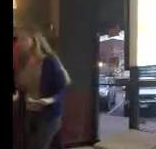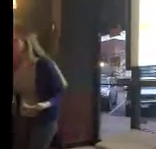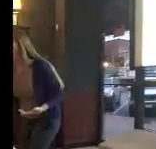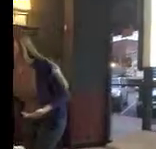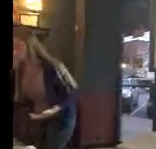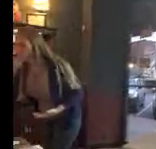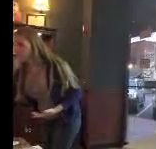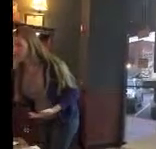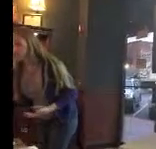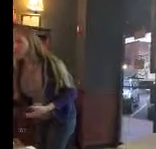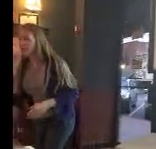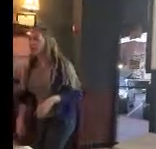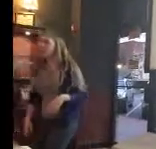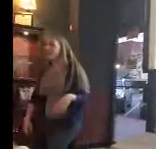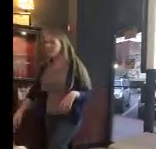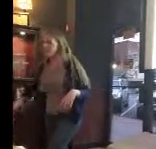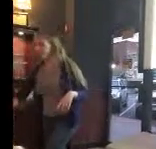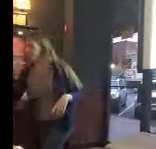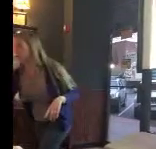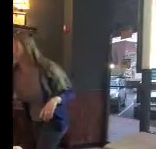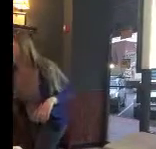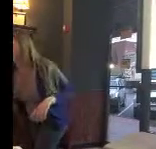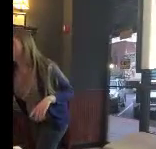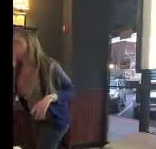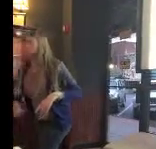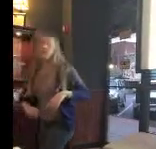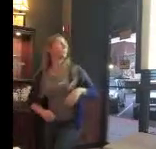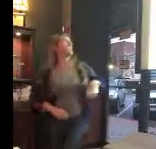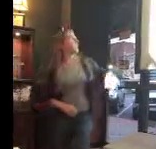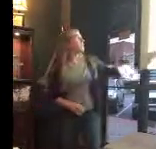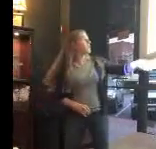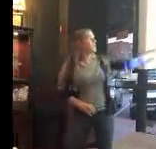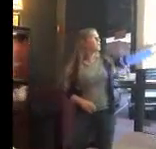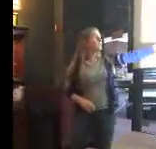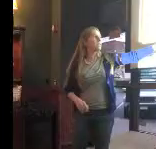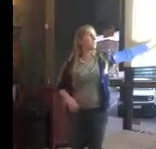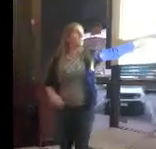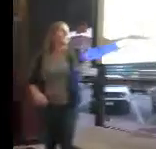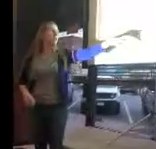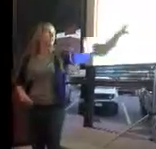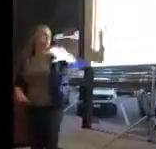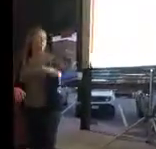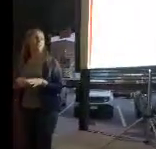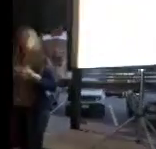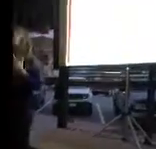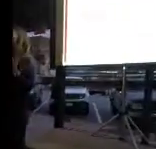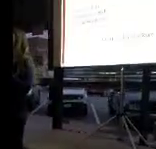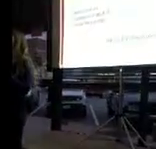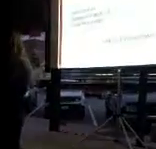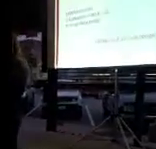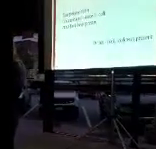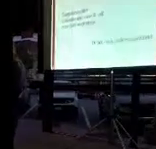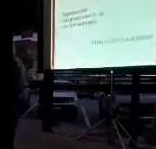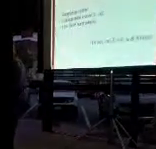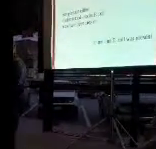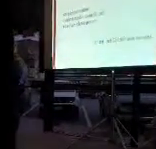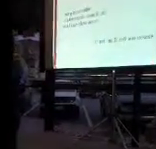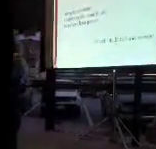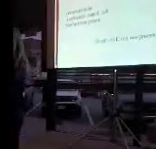that is when they go through and they fill in these zeros for something was not present, you can't